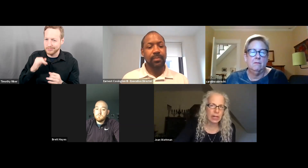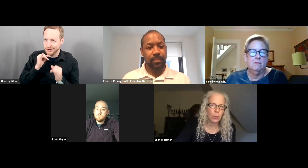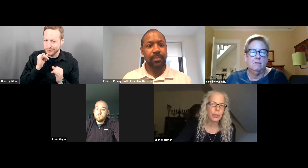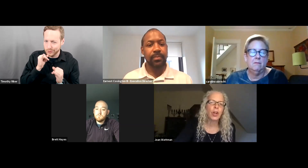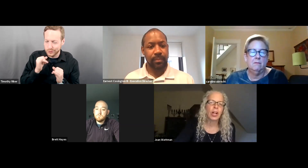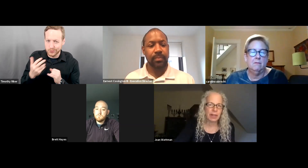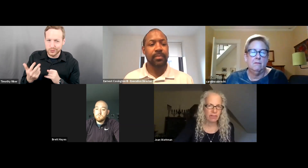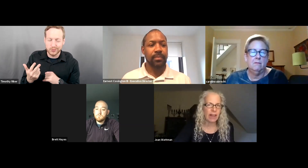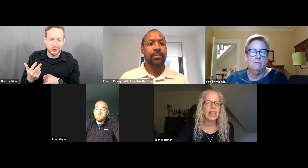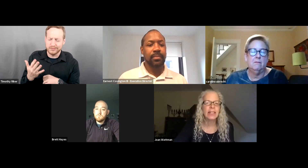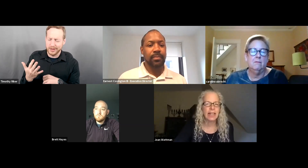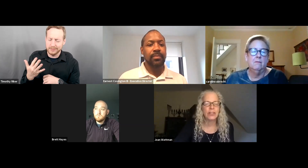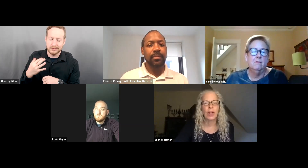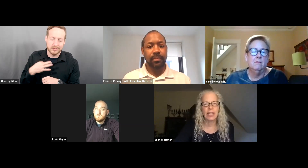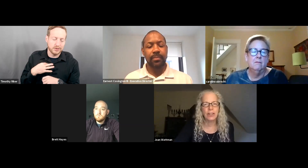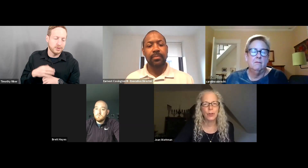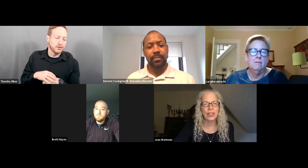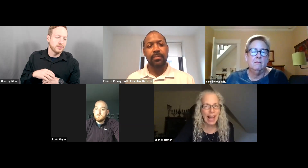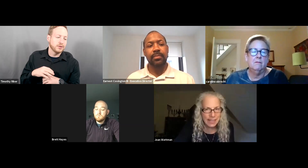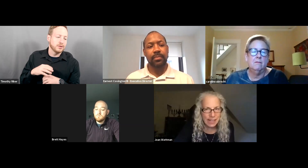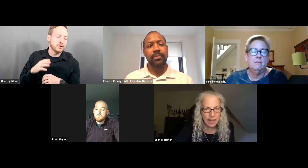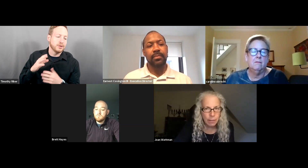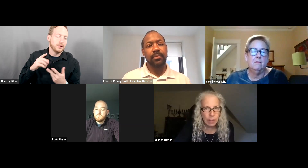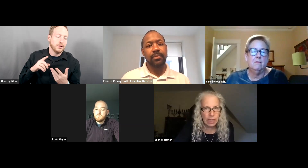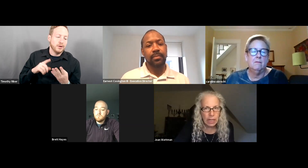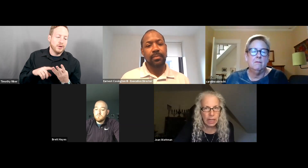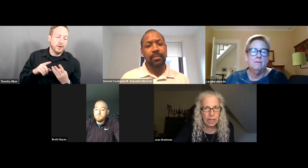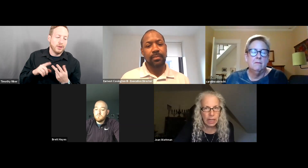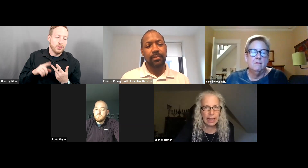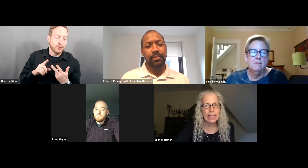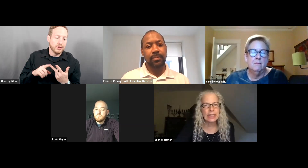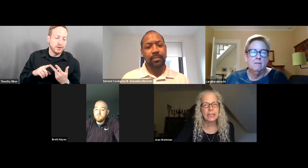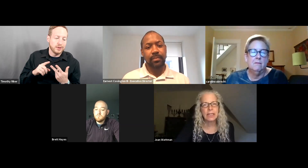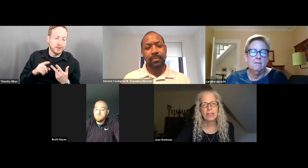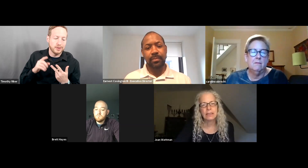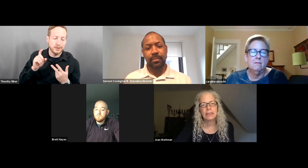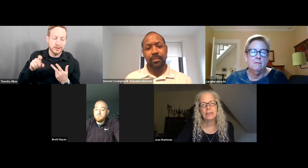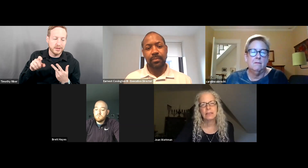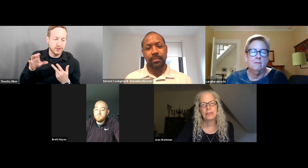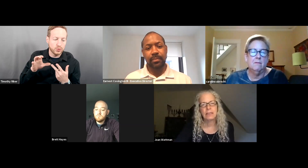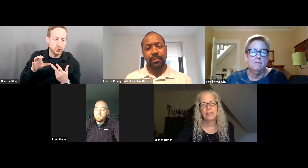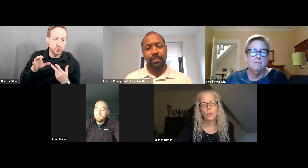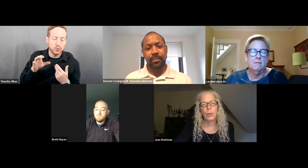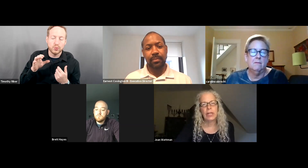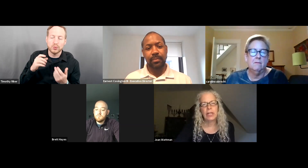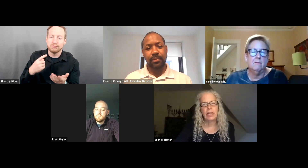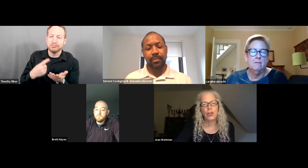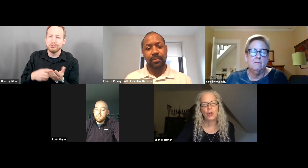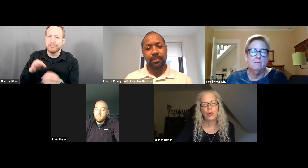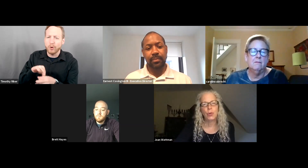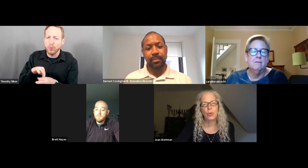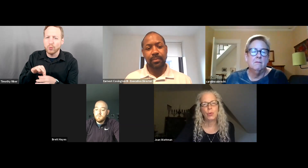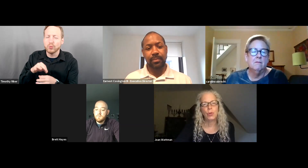the closed meeting where we talk about the 5 candidates who had interviews last time. And we